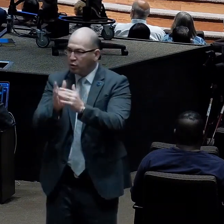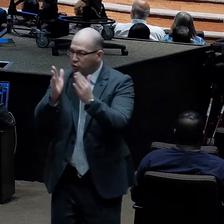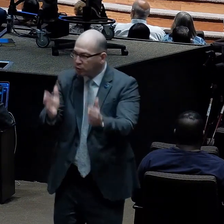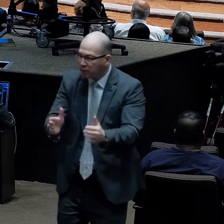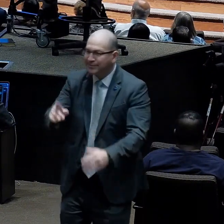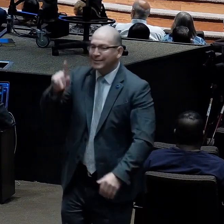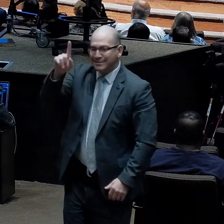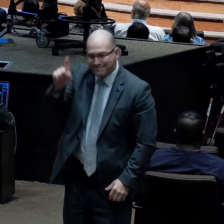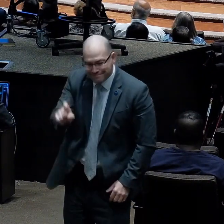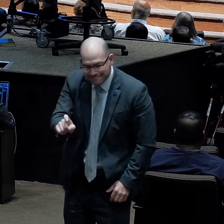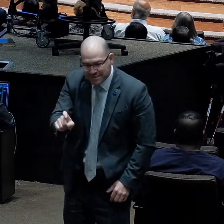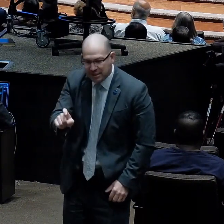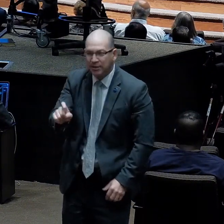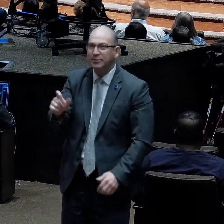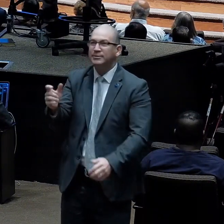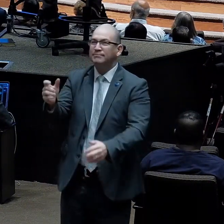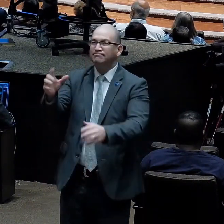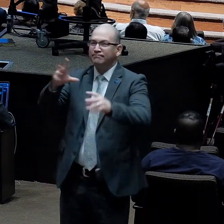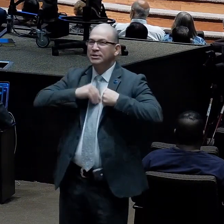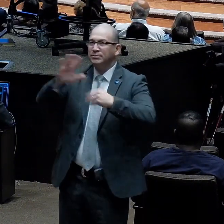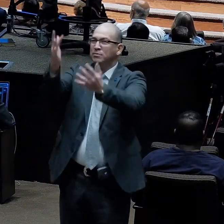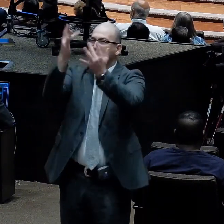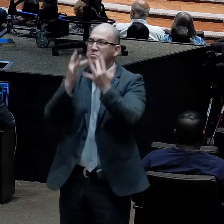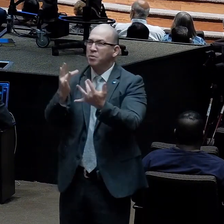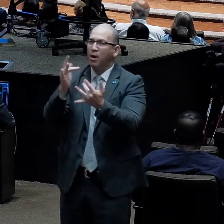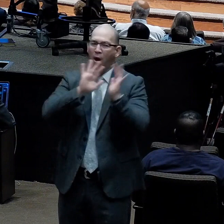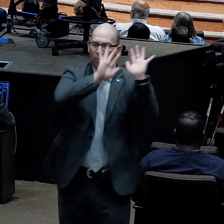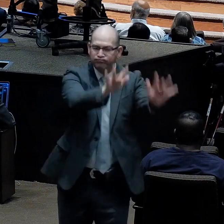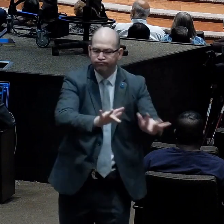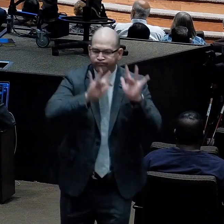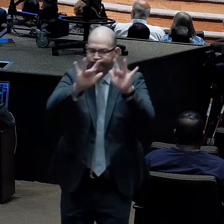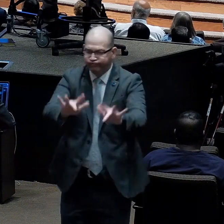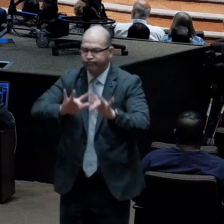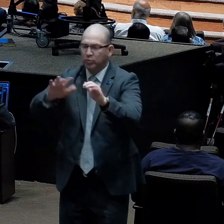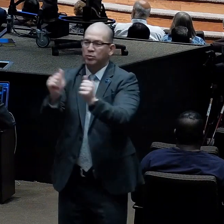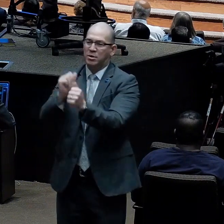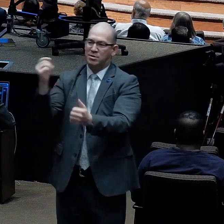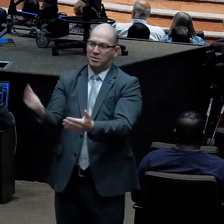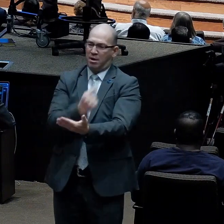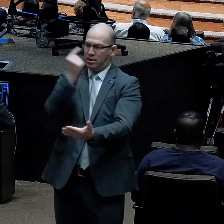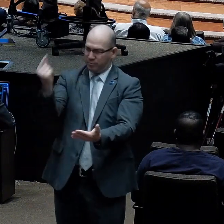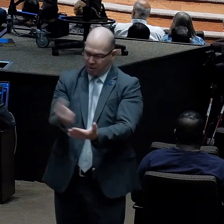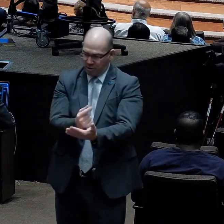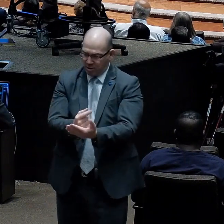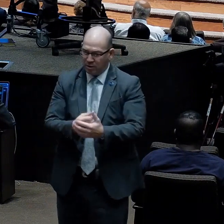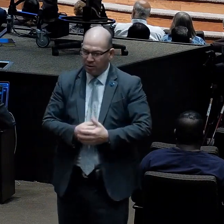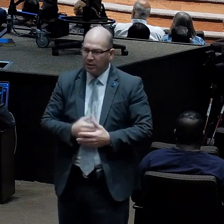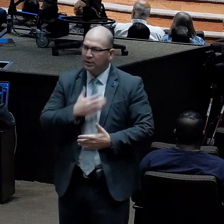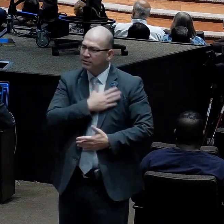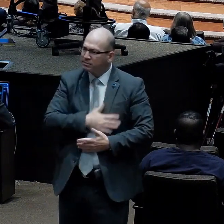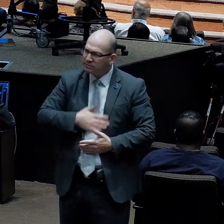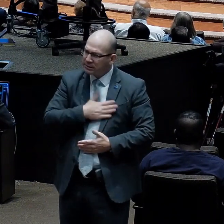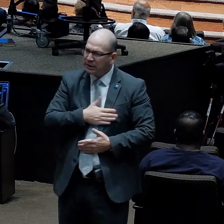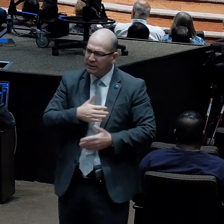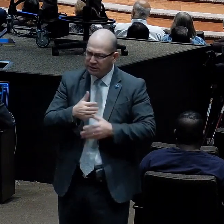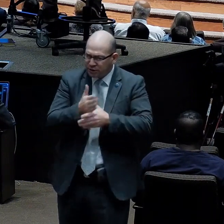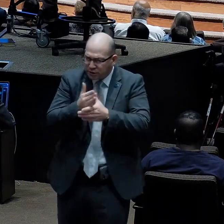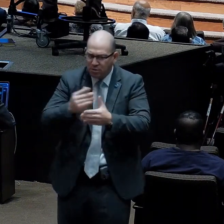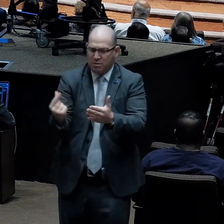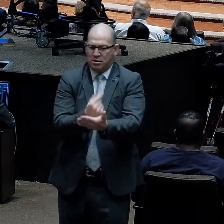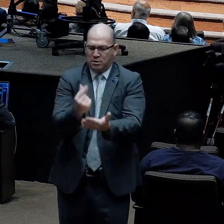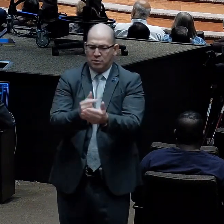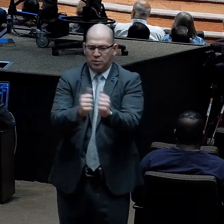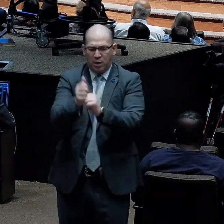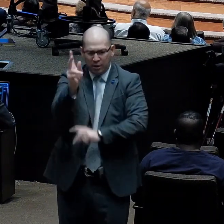mercy of Jesus Christ with the lost. And I want to say this lovingly, but sincerely tonight, if